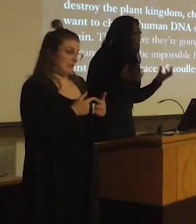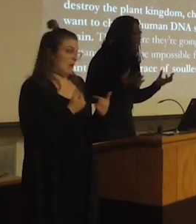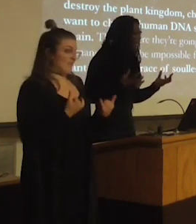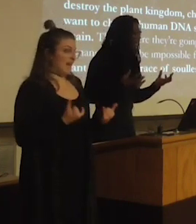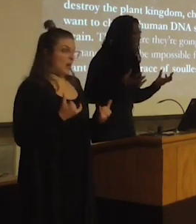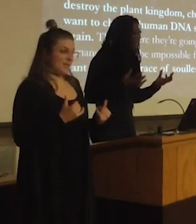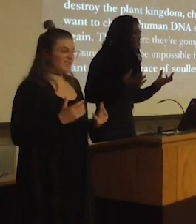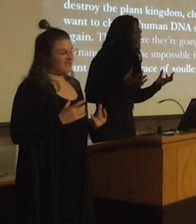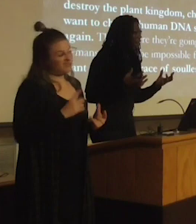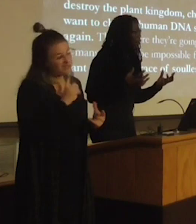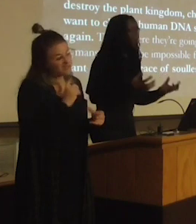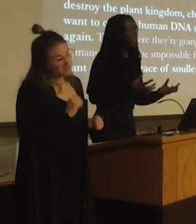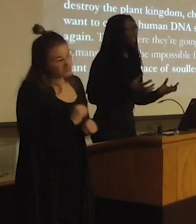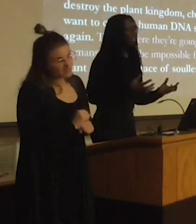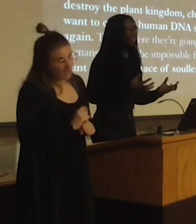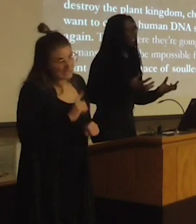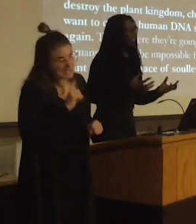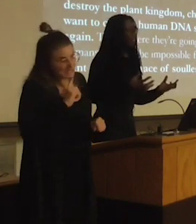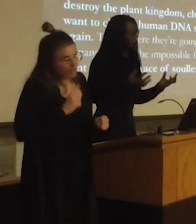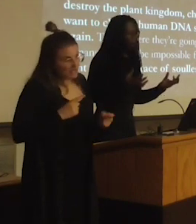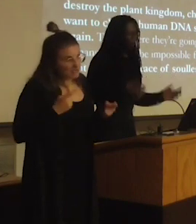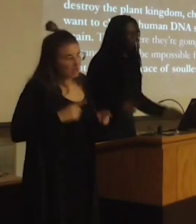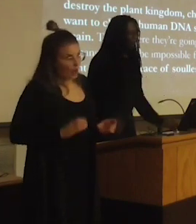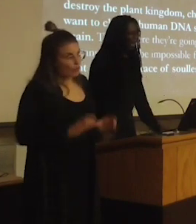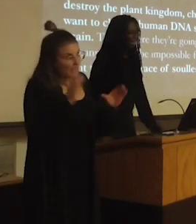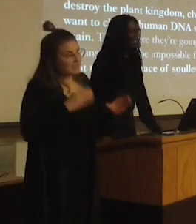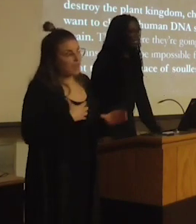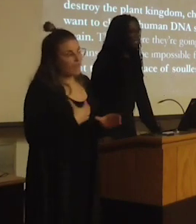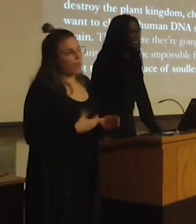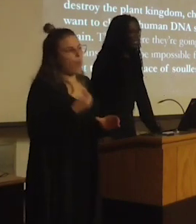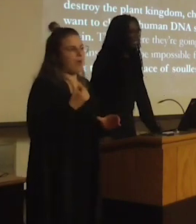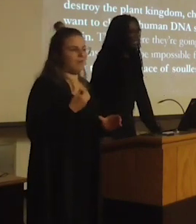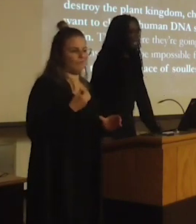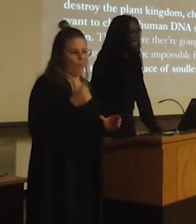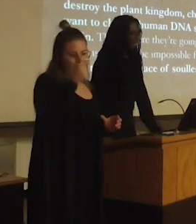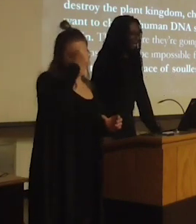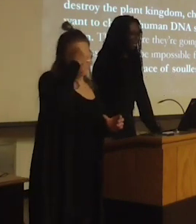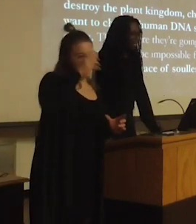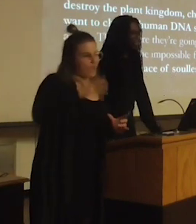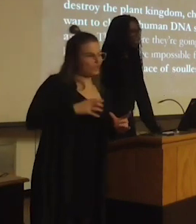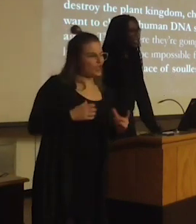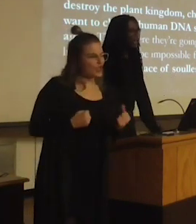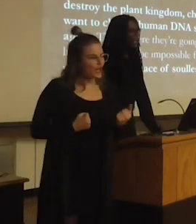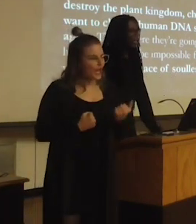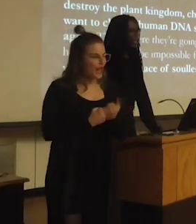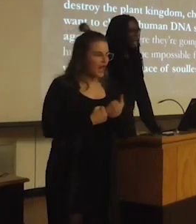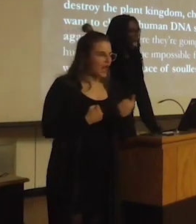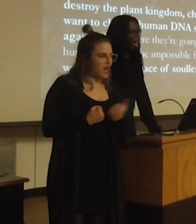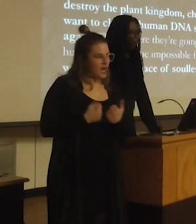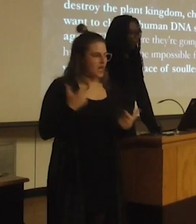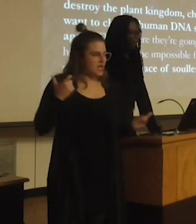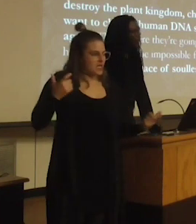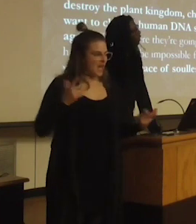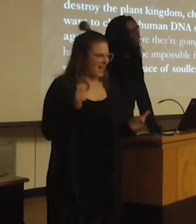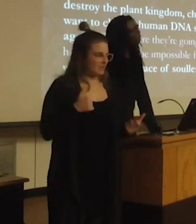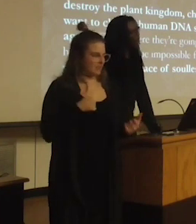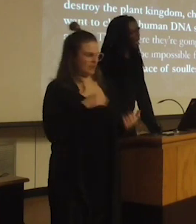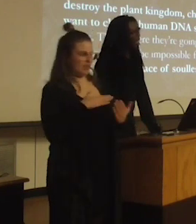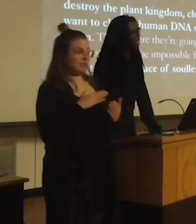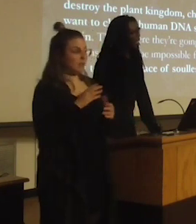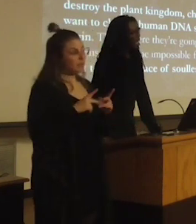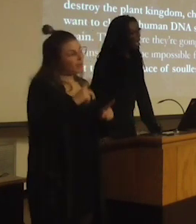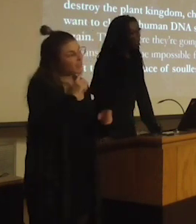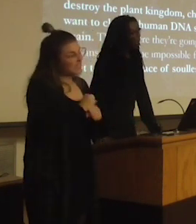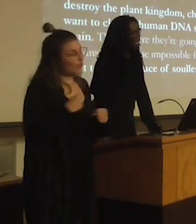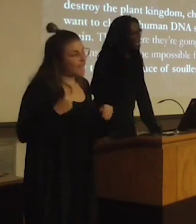this crisis of white, often masculinity, like that needs to be addressed. People are